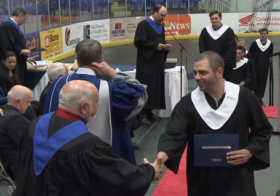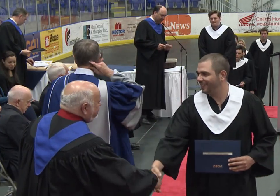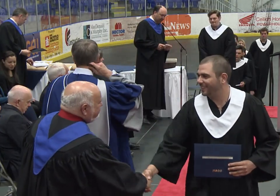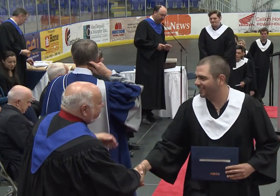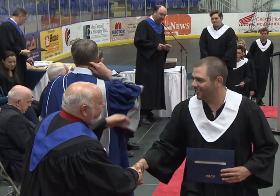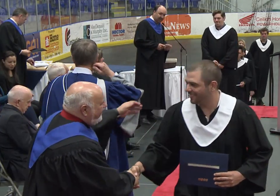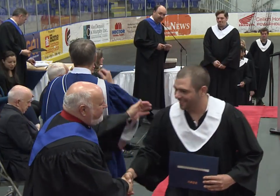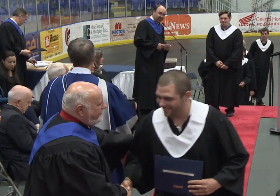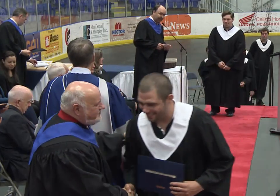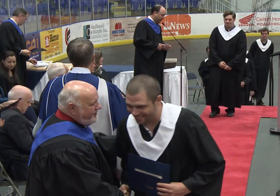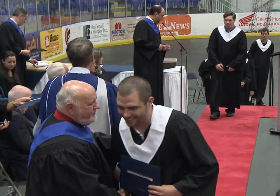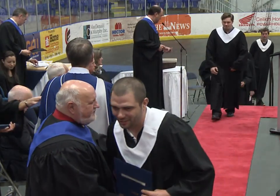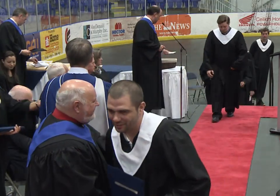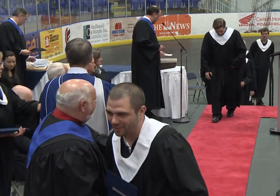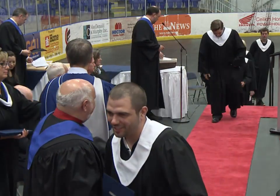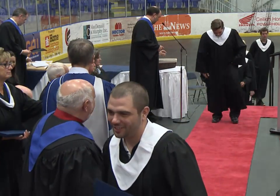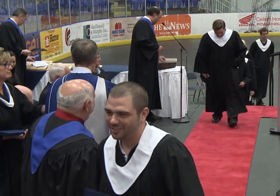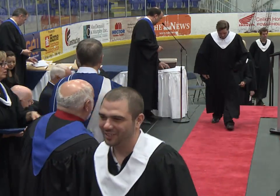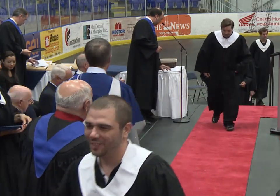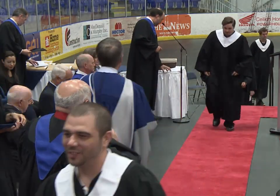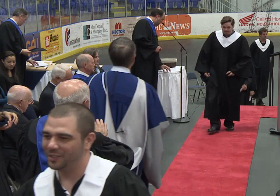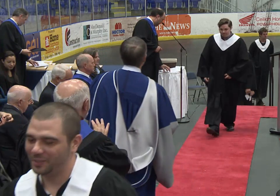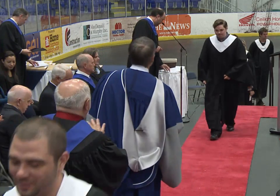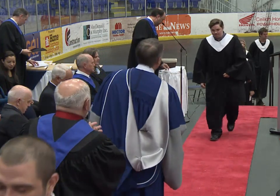With honors, Graham McNevin.